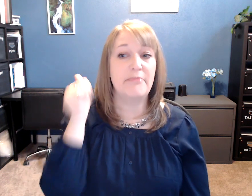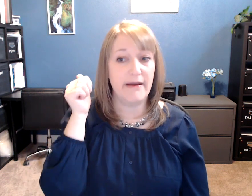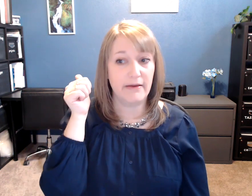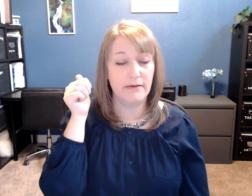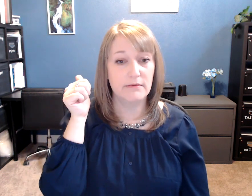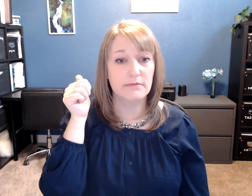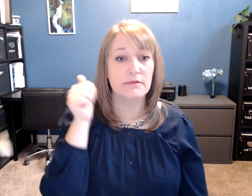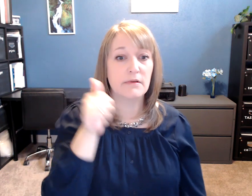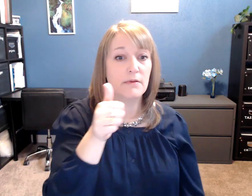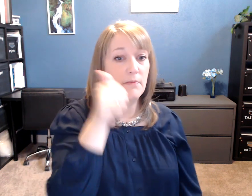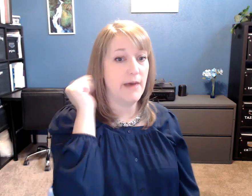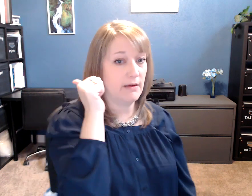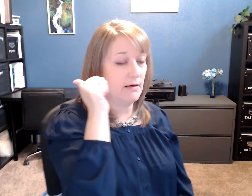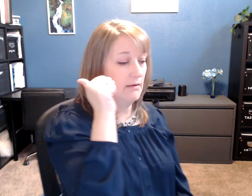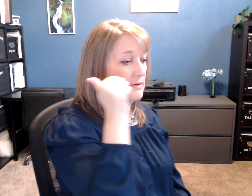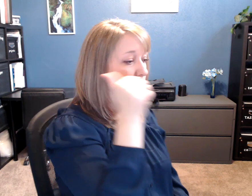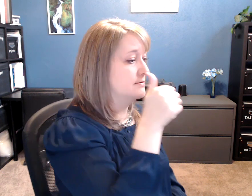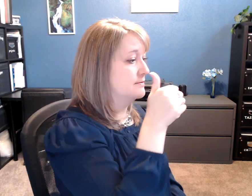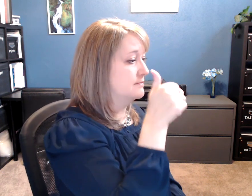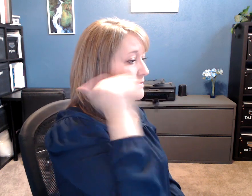Back. Back.